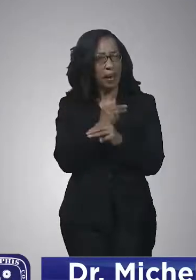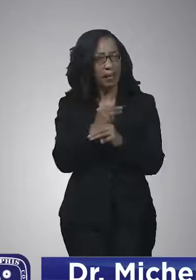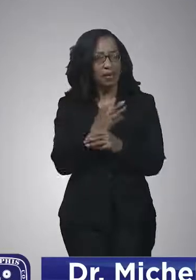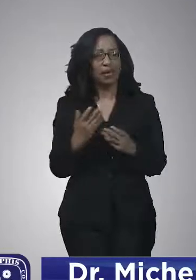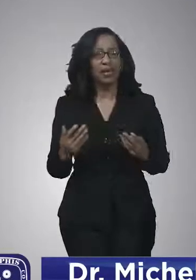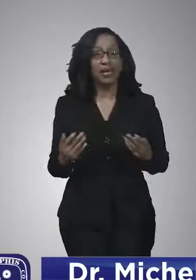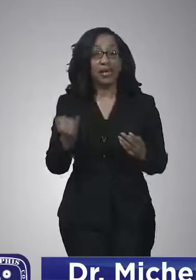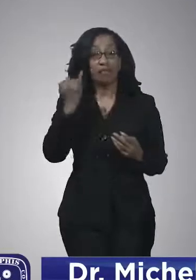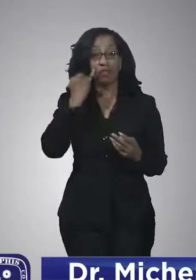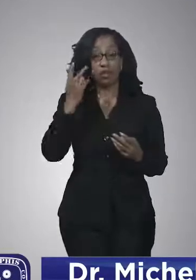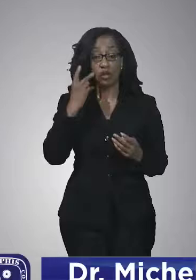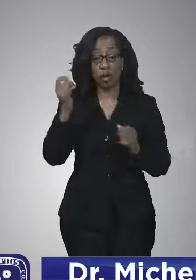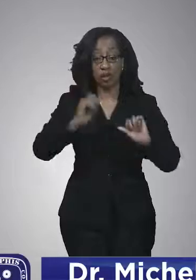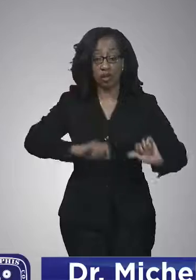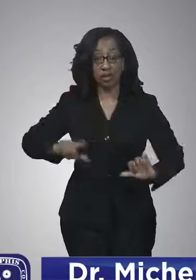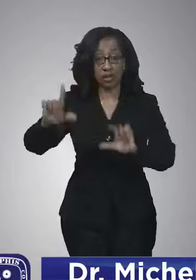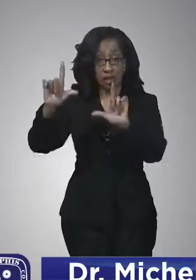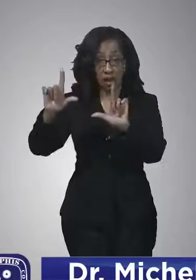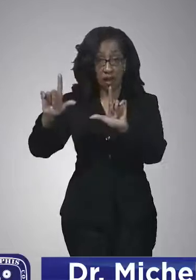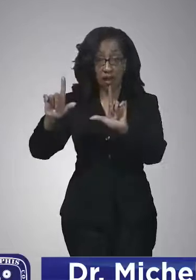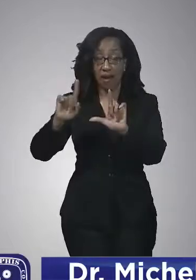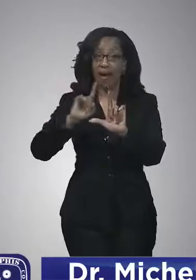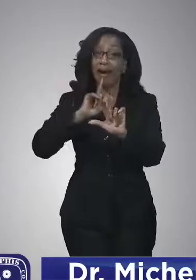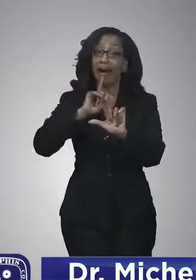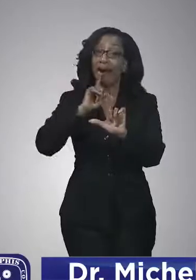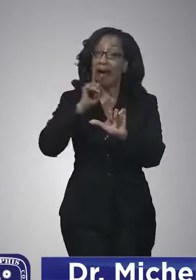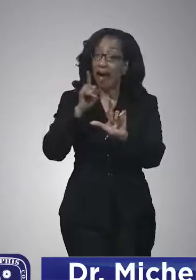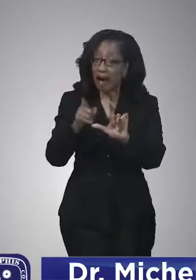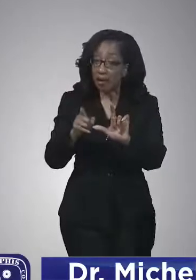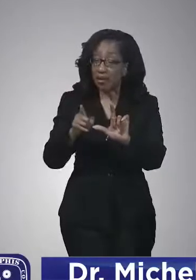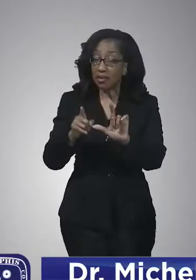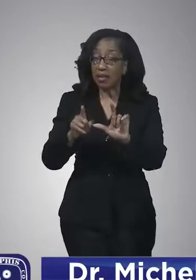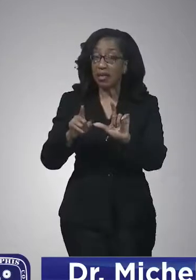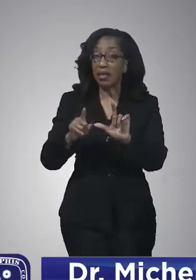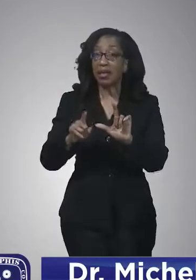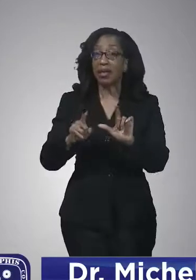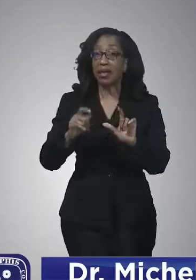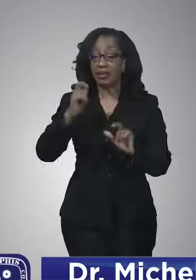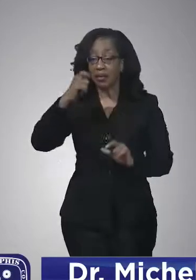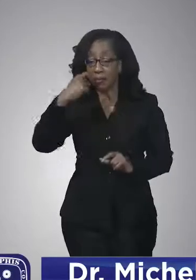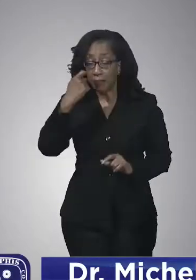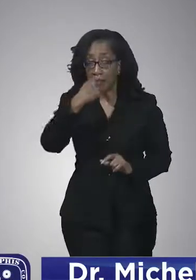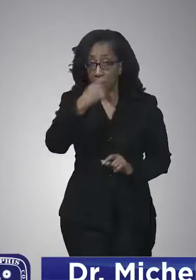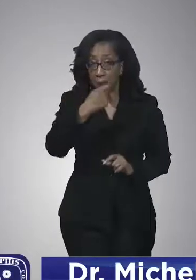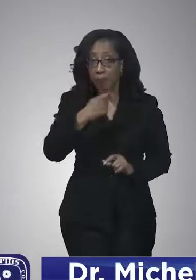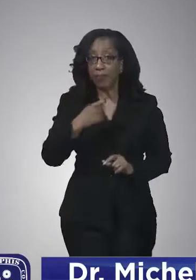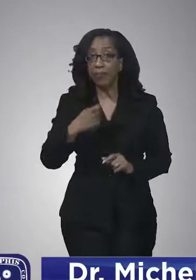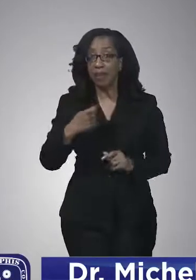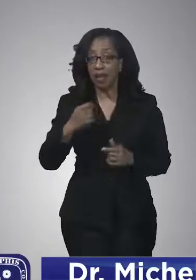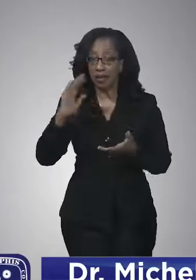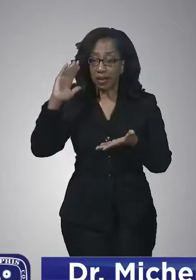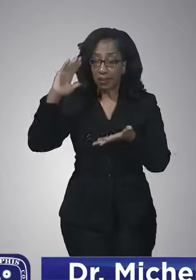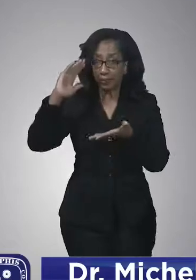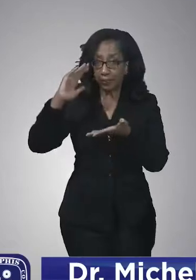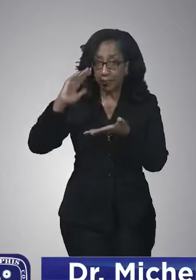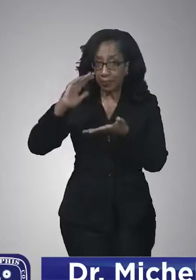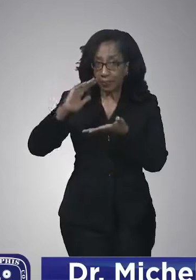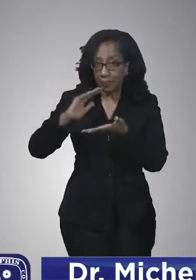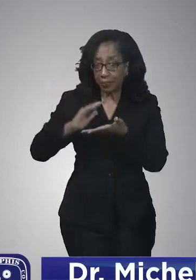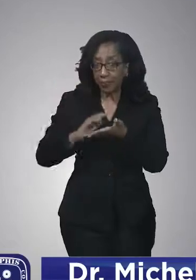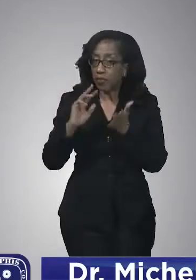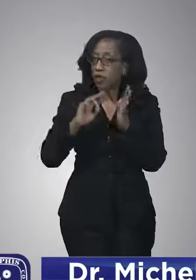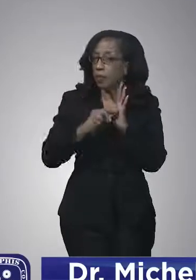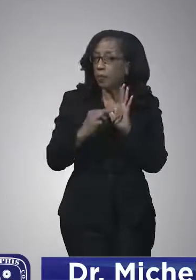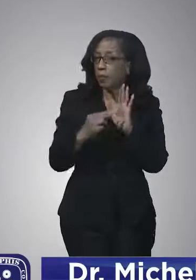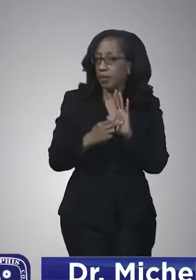we actually have slowed down in our rate of testing in Shelby County. So what that means is if you